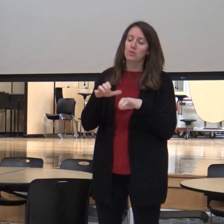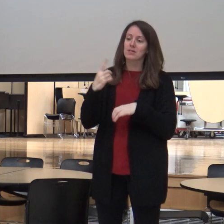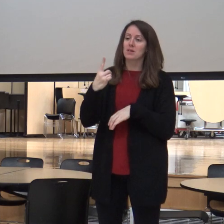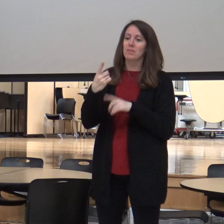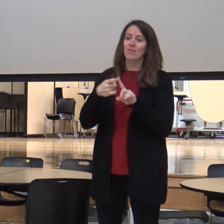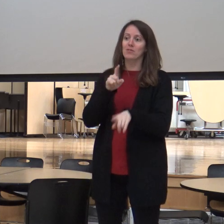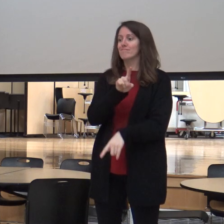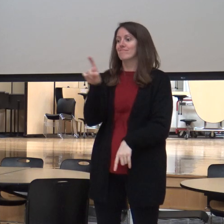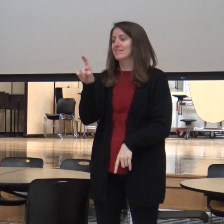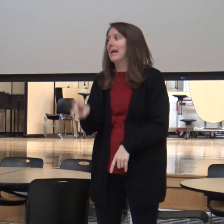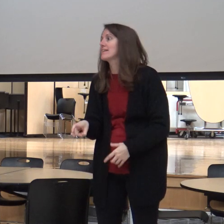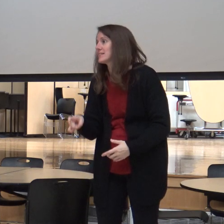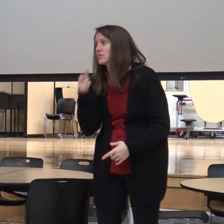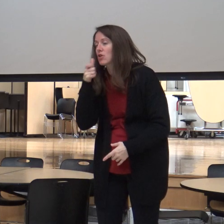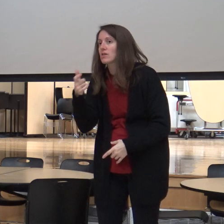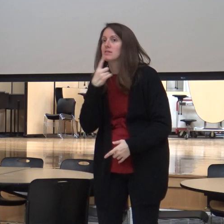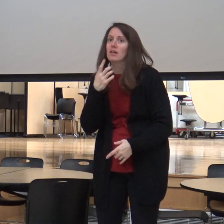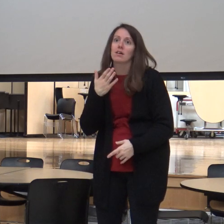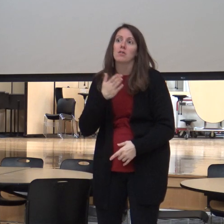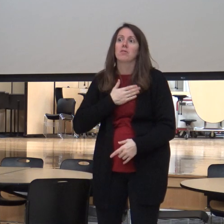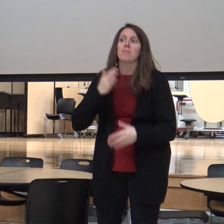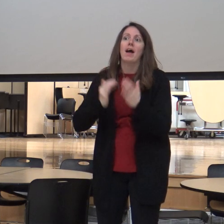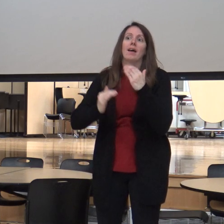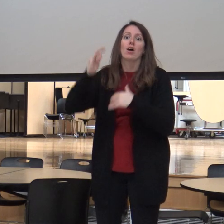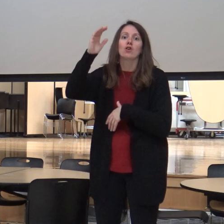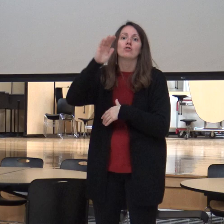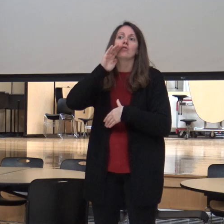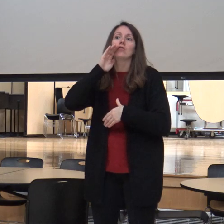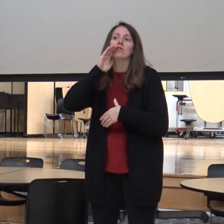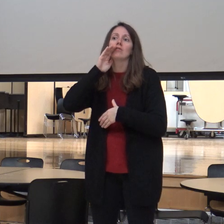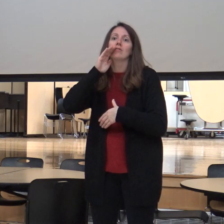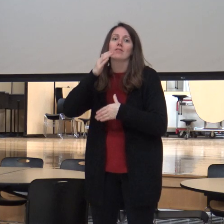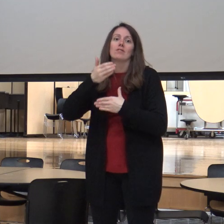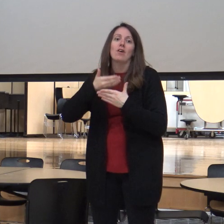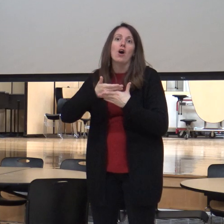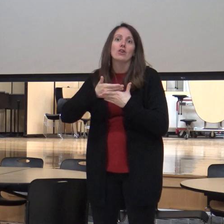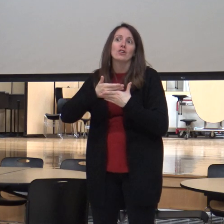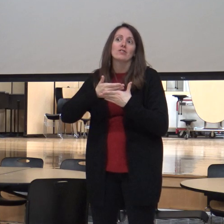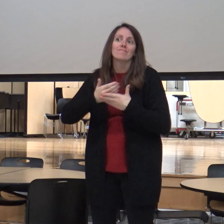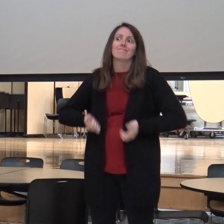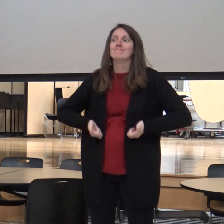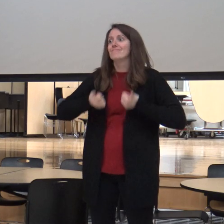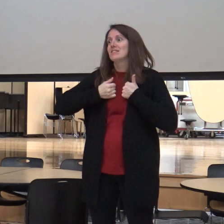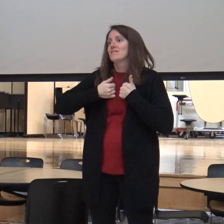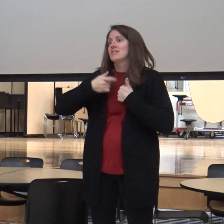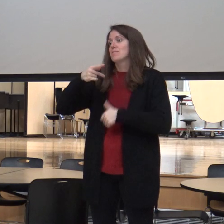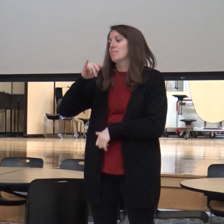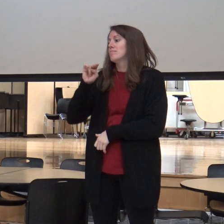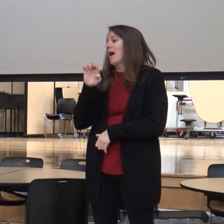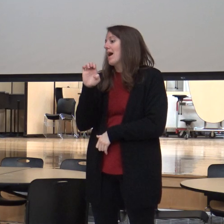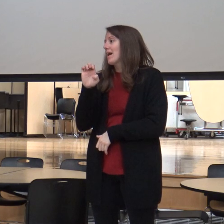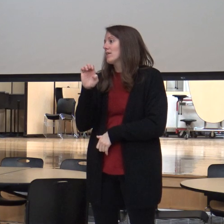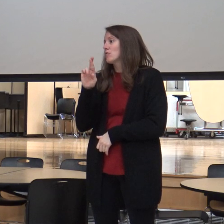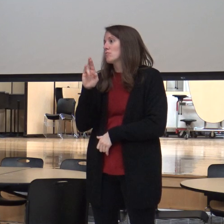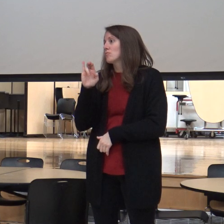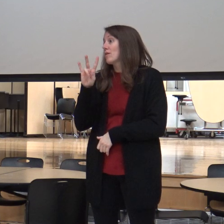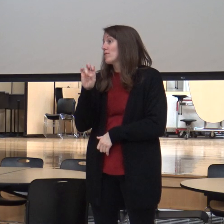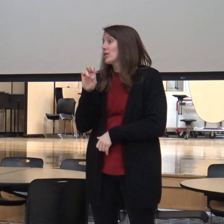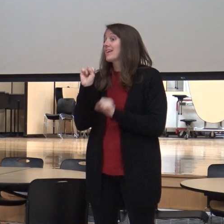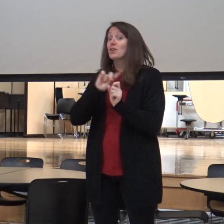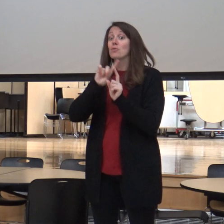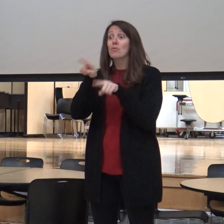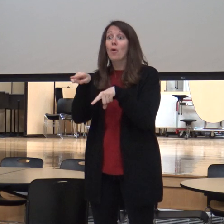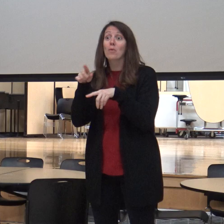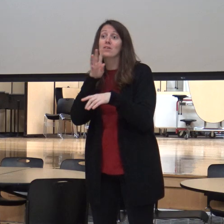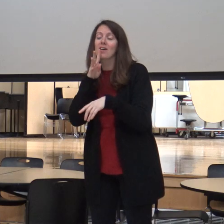oh, my adult daughter lives in Pine River, can you just show up to go talk to her? Well, we can't just show up at somebody's house if they don't know we're